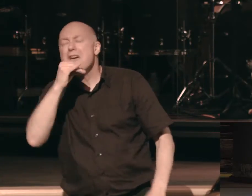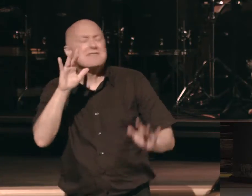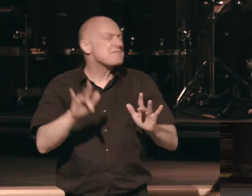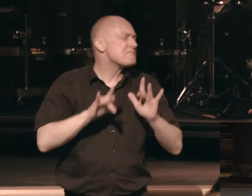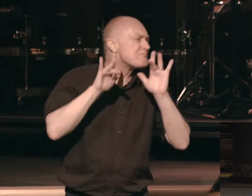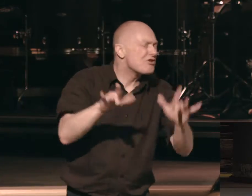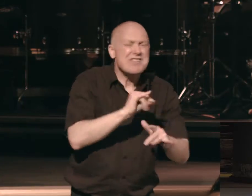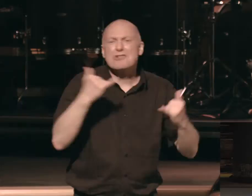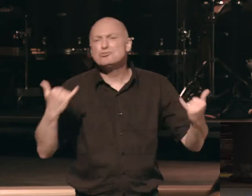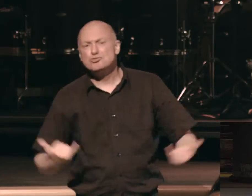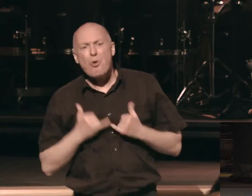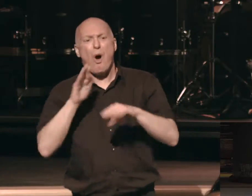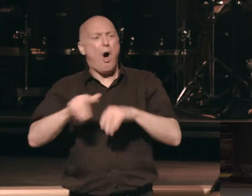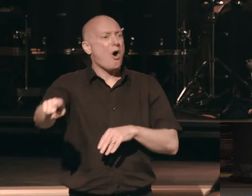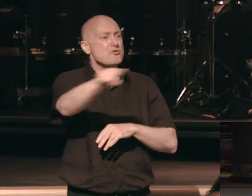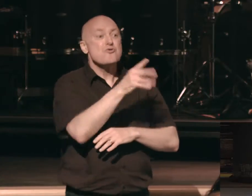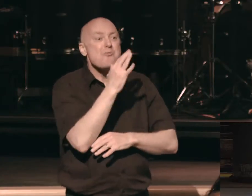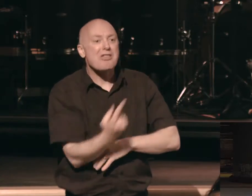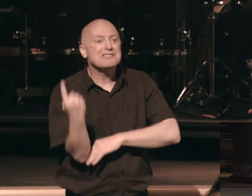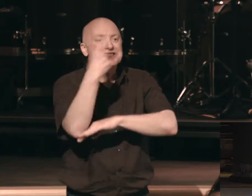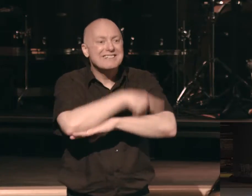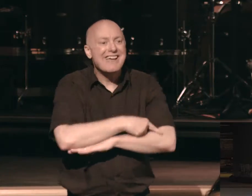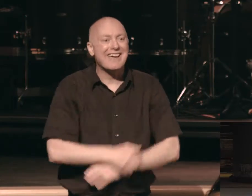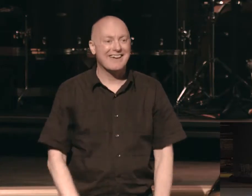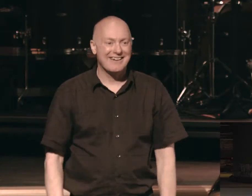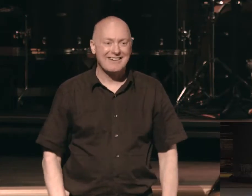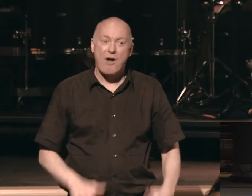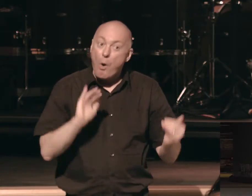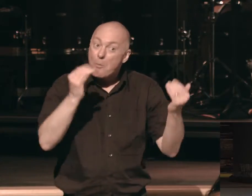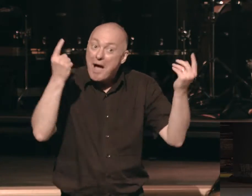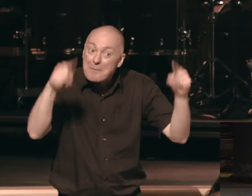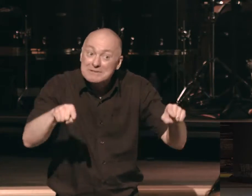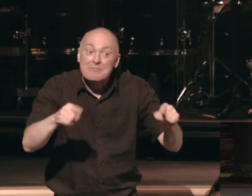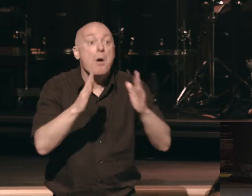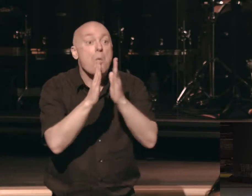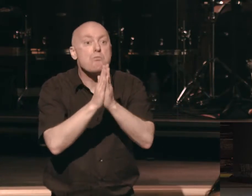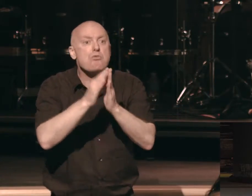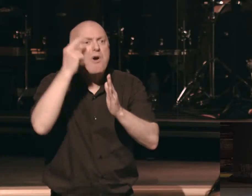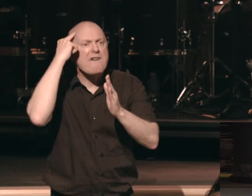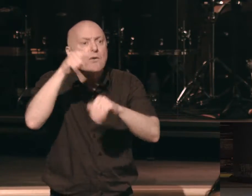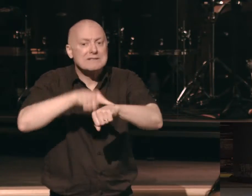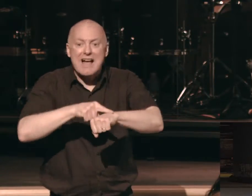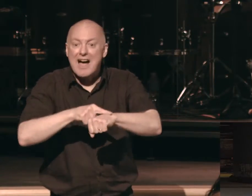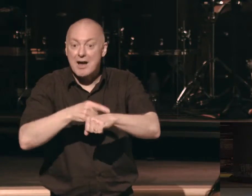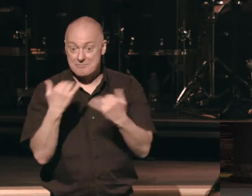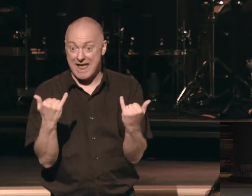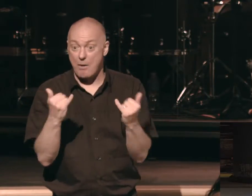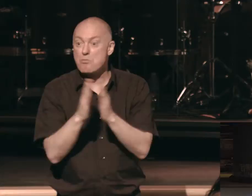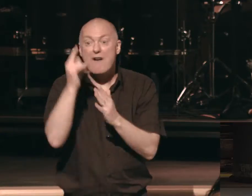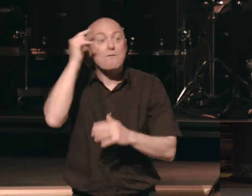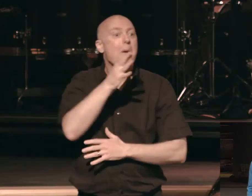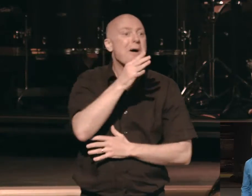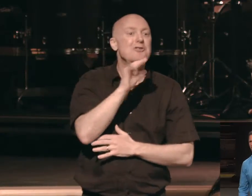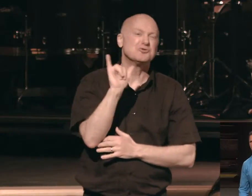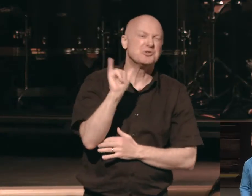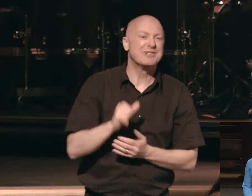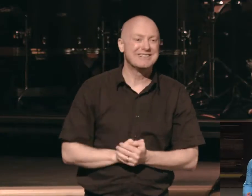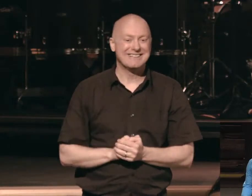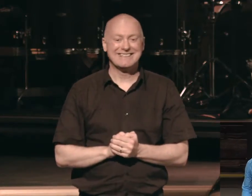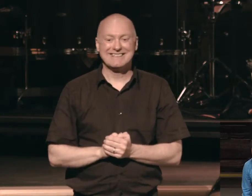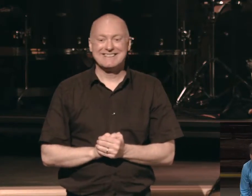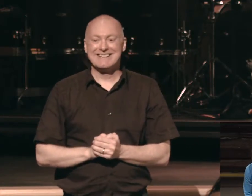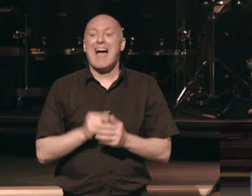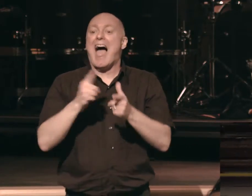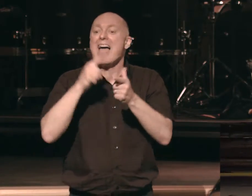good. Grace and mercy and joy upon you this day, may it be so. I'm just going to pray for our time right now and pray